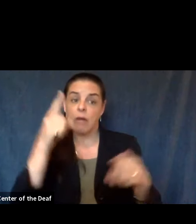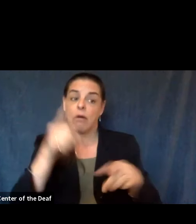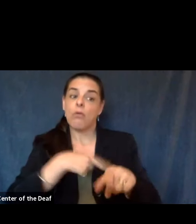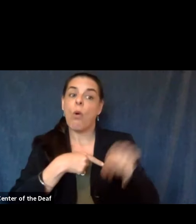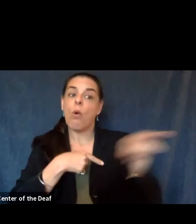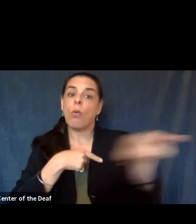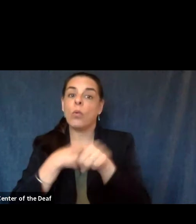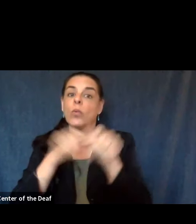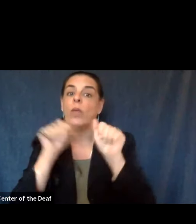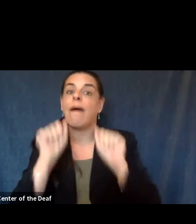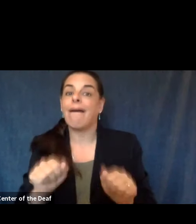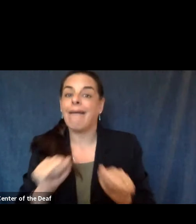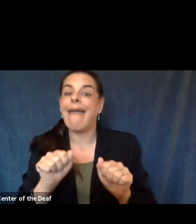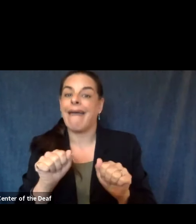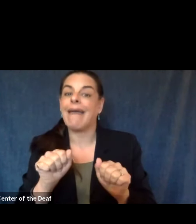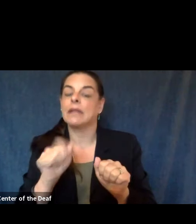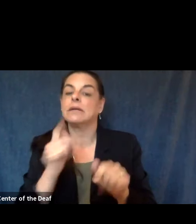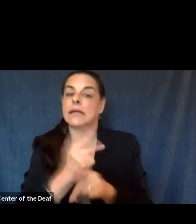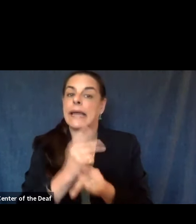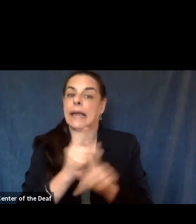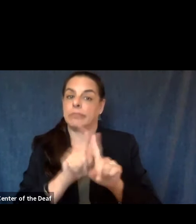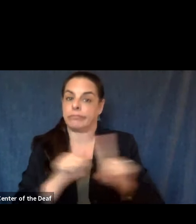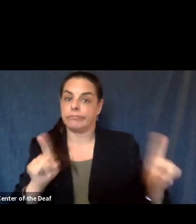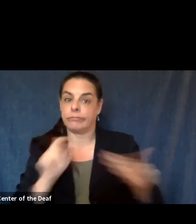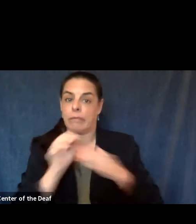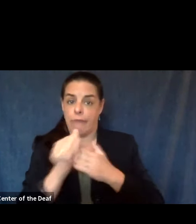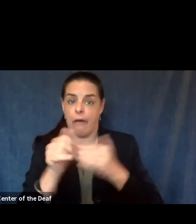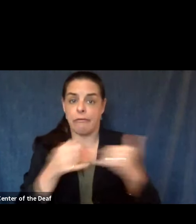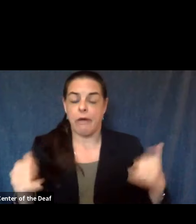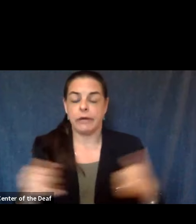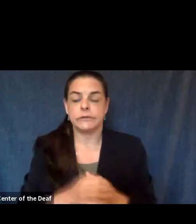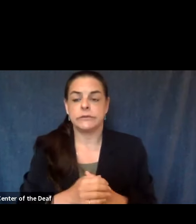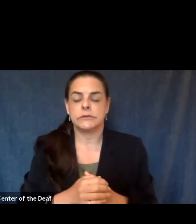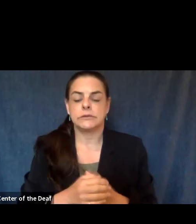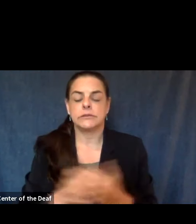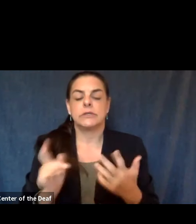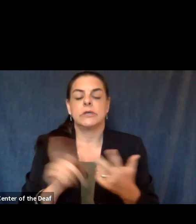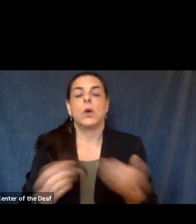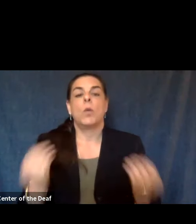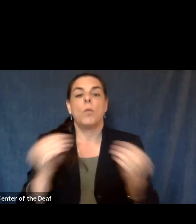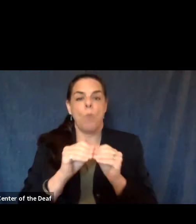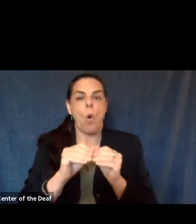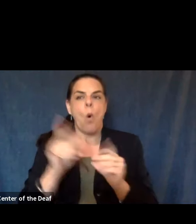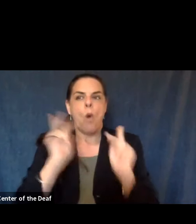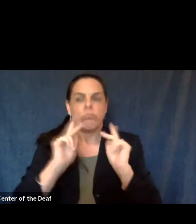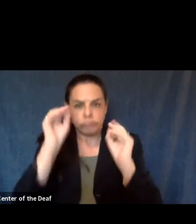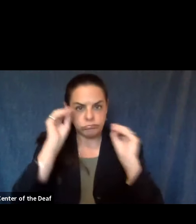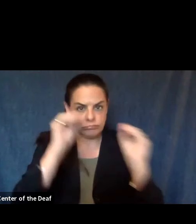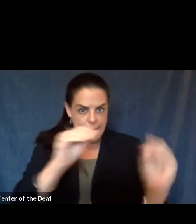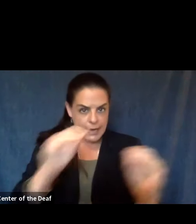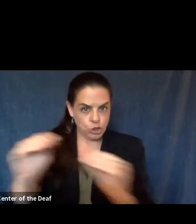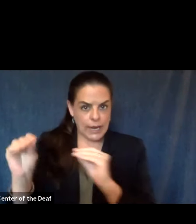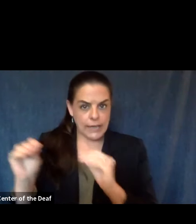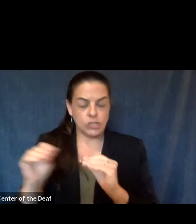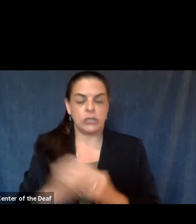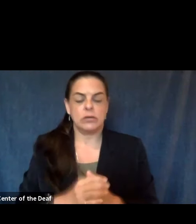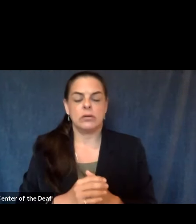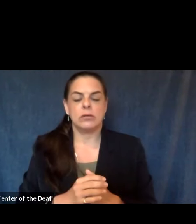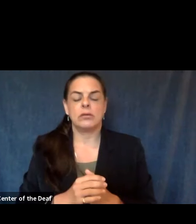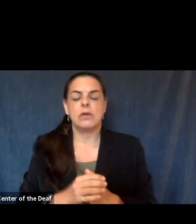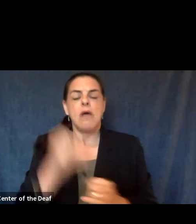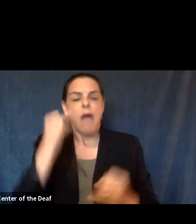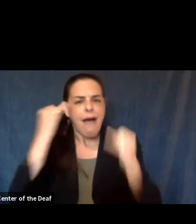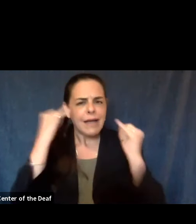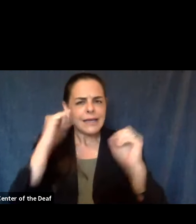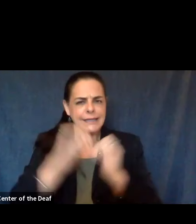to maintain distancing guidelines, more public education, ideas for how to make specific